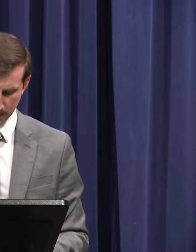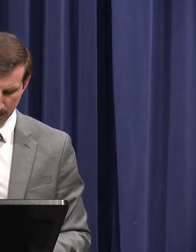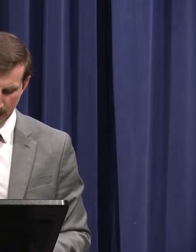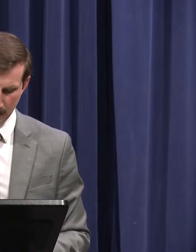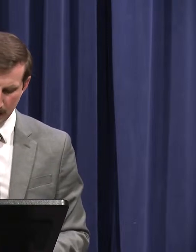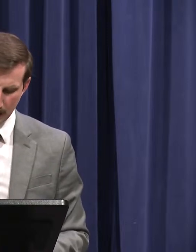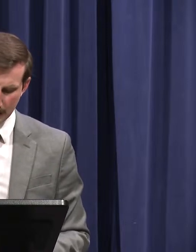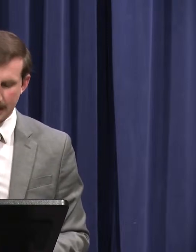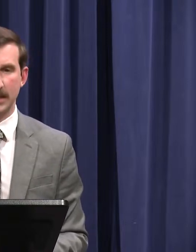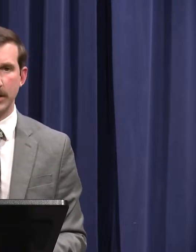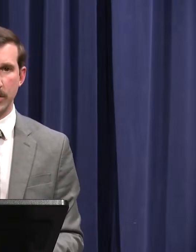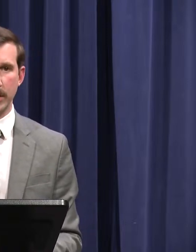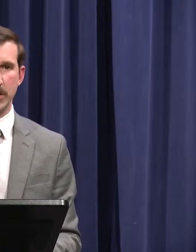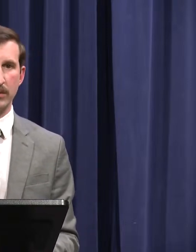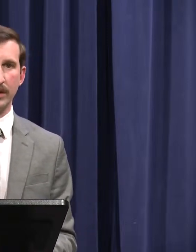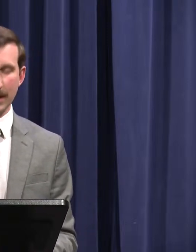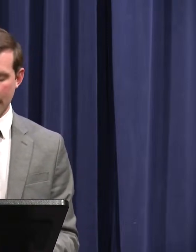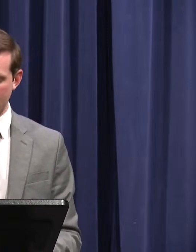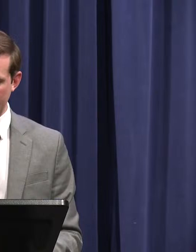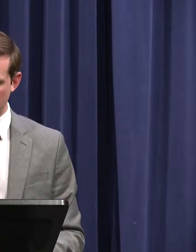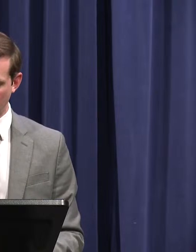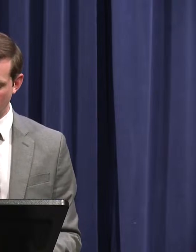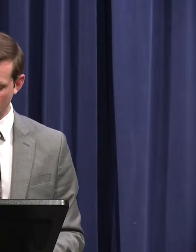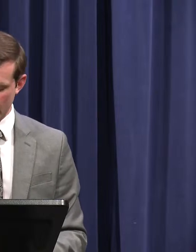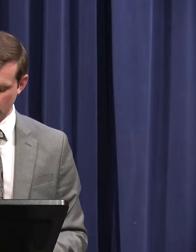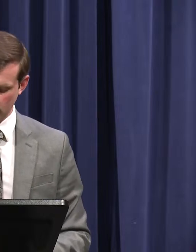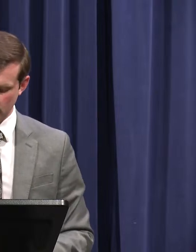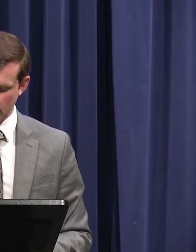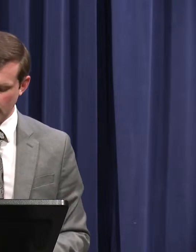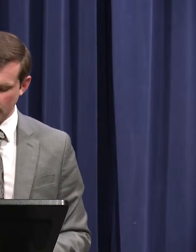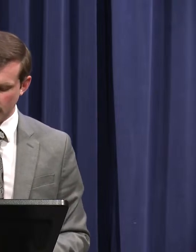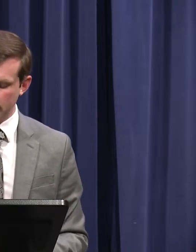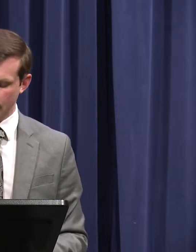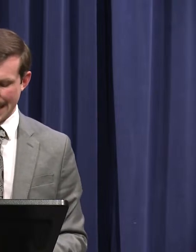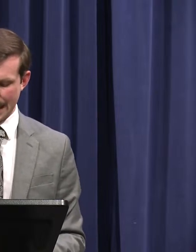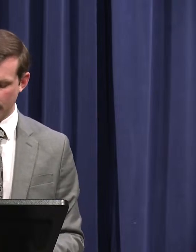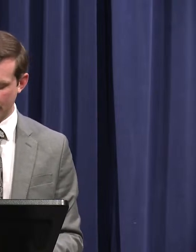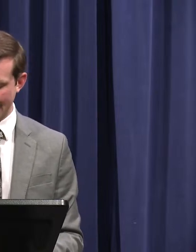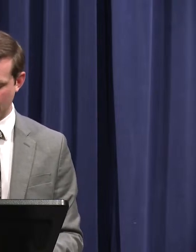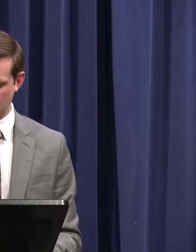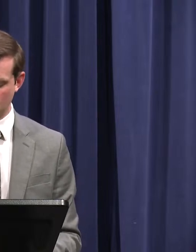A's. Assistant Attorney General Gage Wakula,